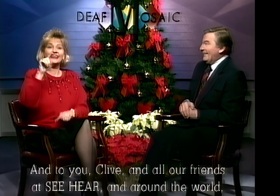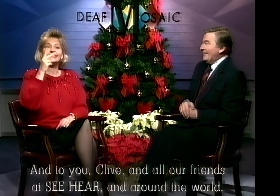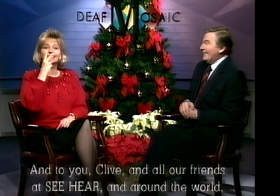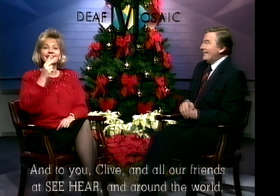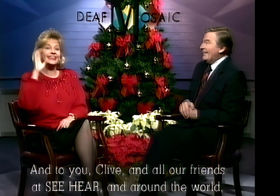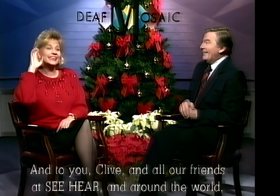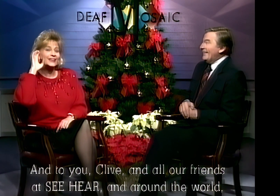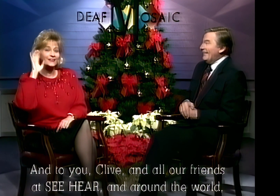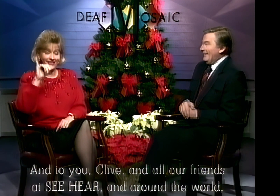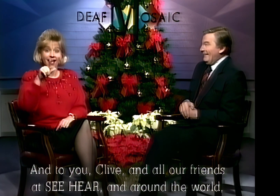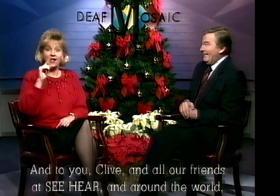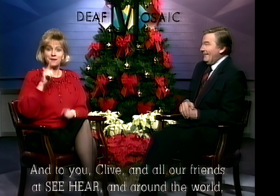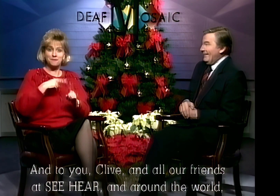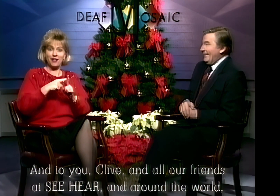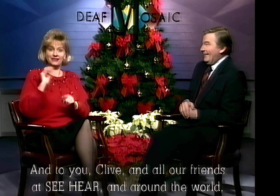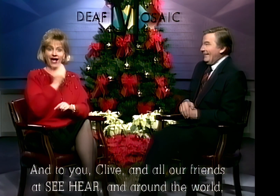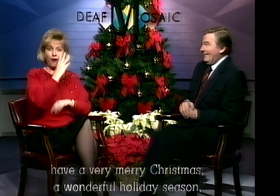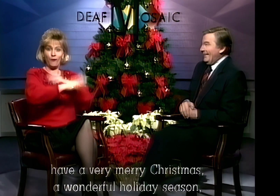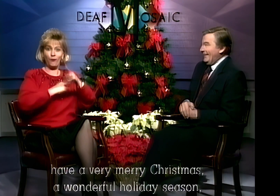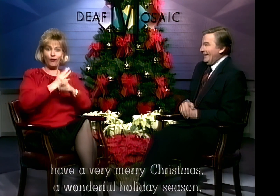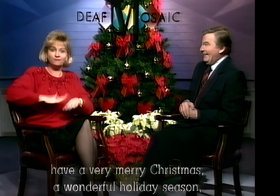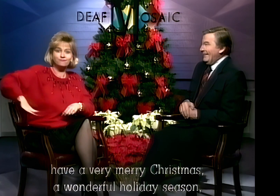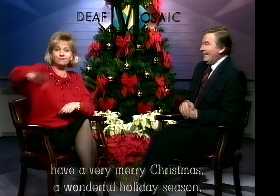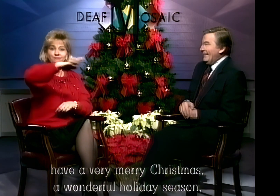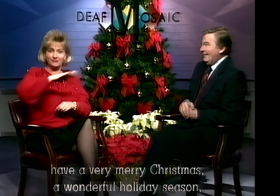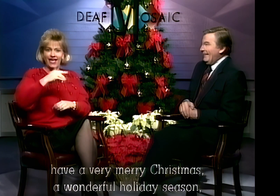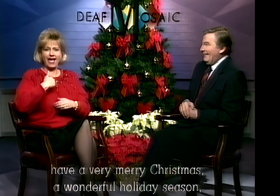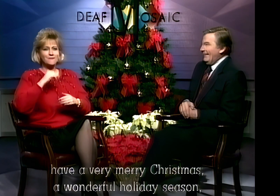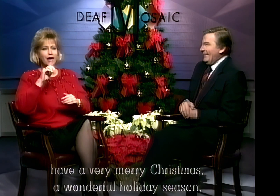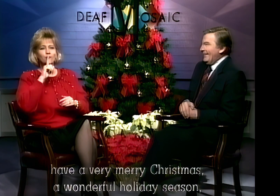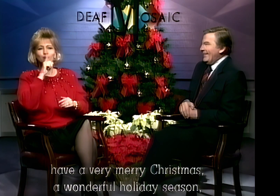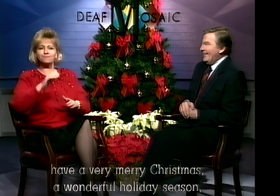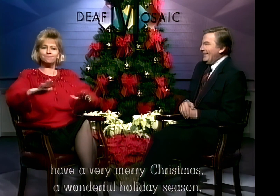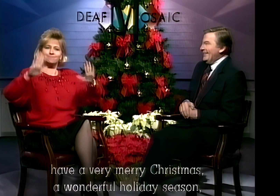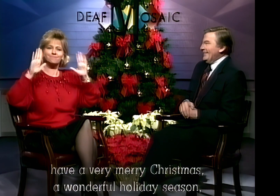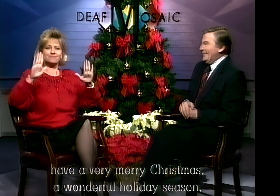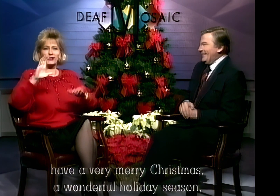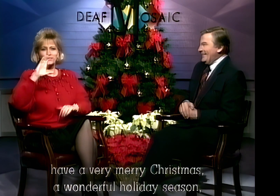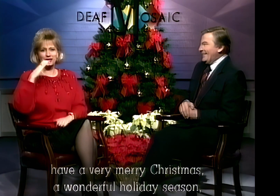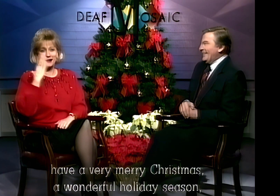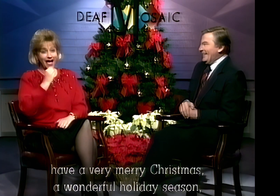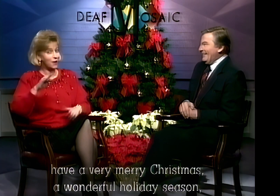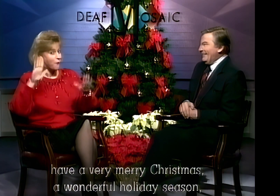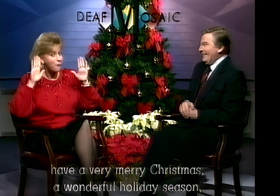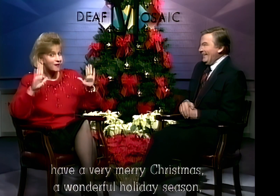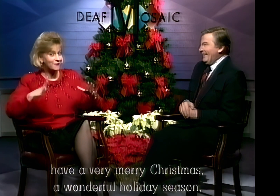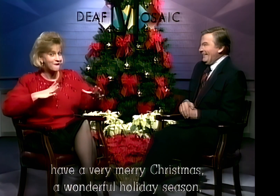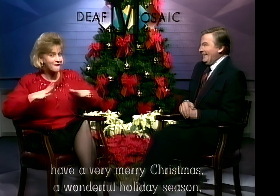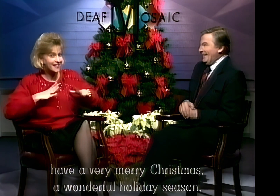See Here and around the world, have a very Merry Christmas, a wonderful holiday